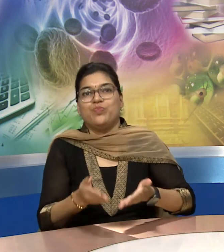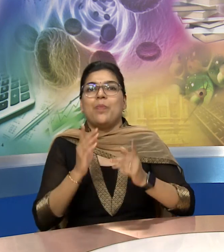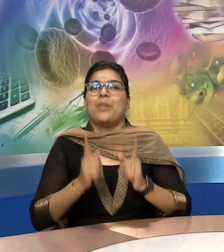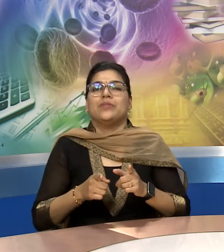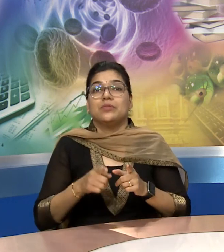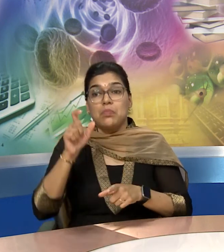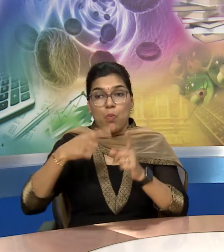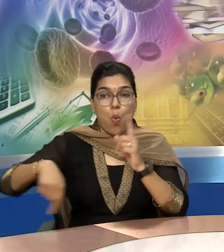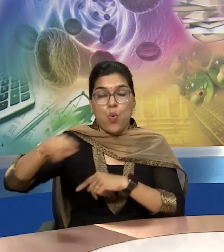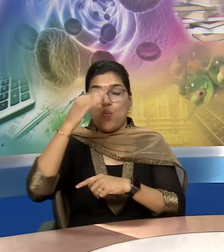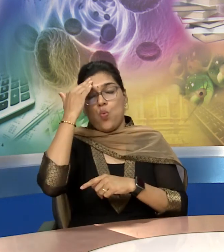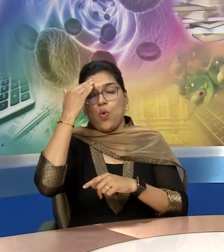Until now, we all